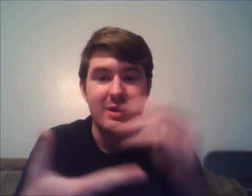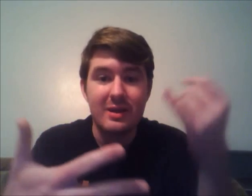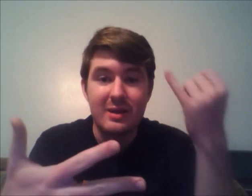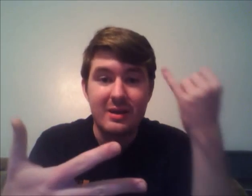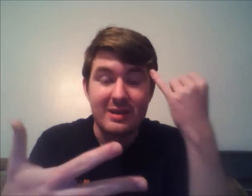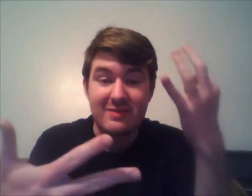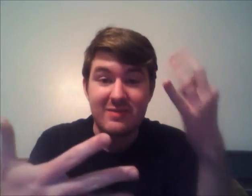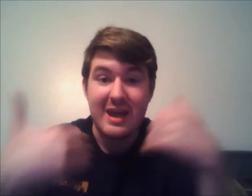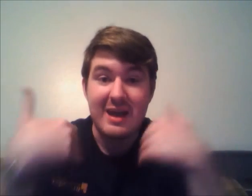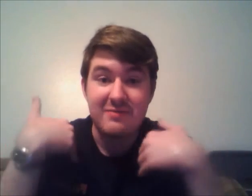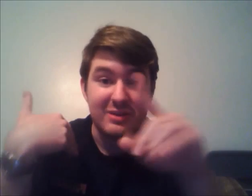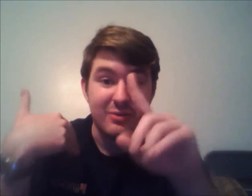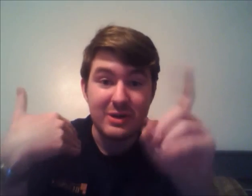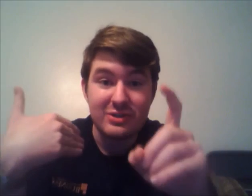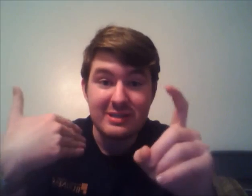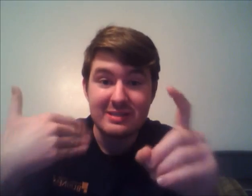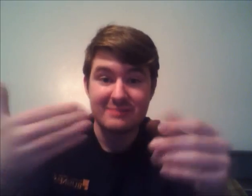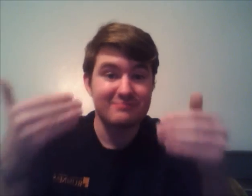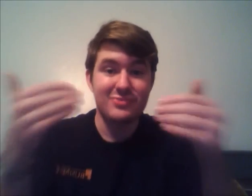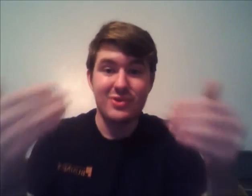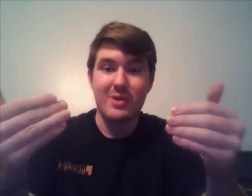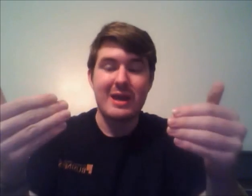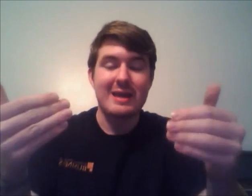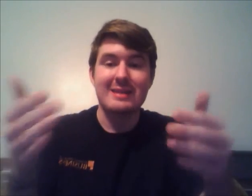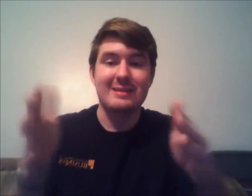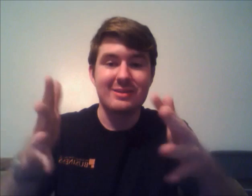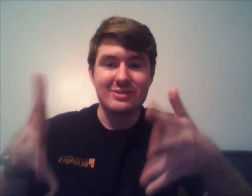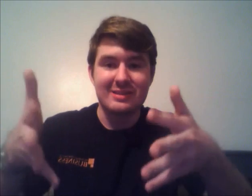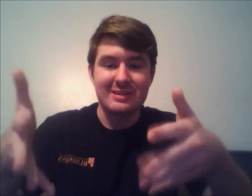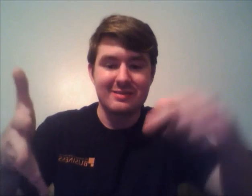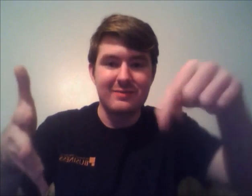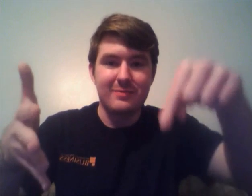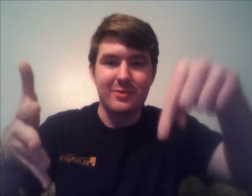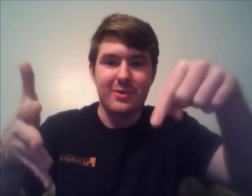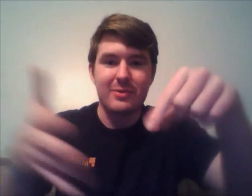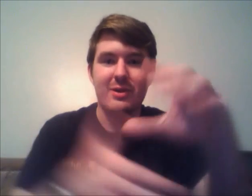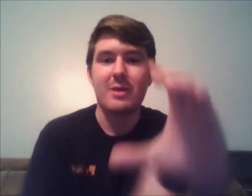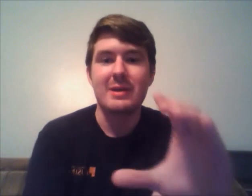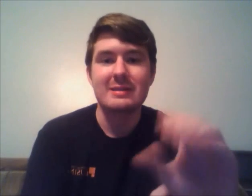If you have any questions, go ahead and just like leave them below in the comments.